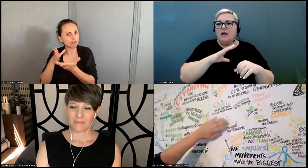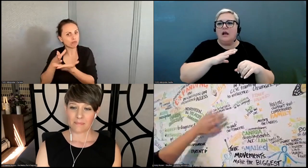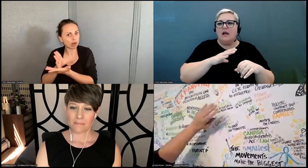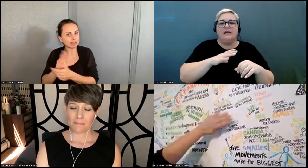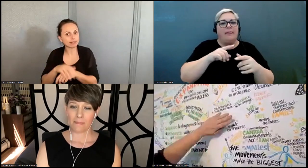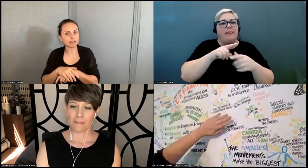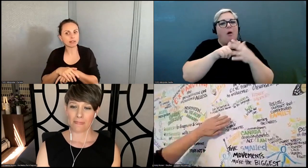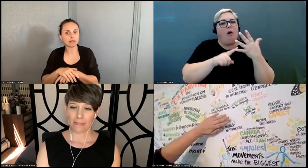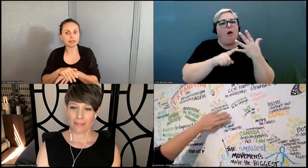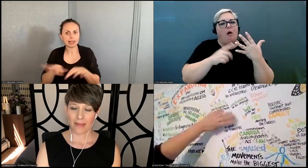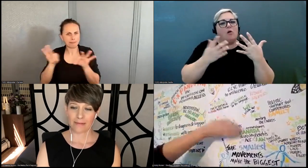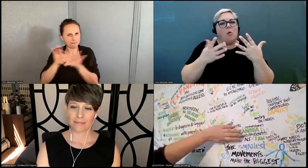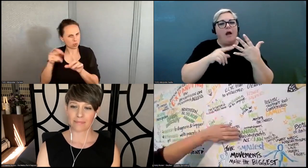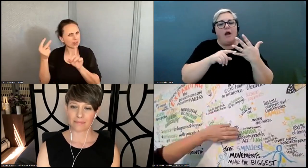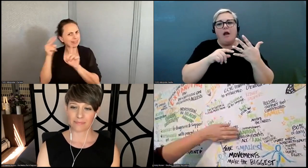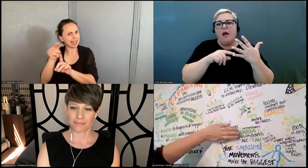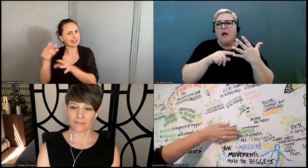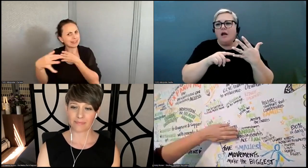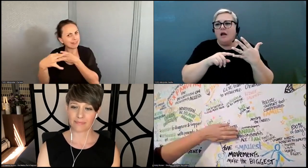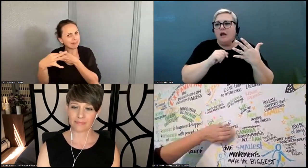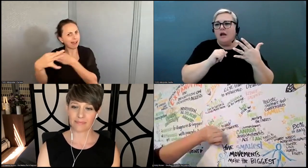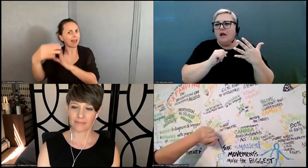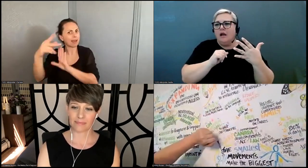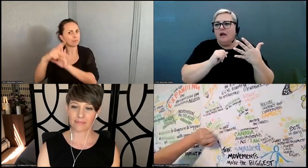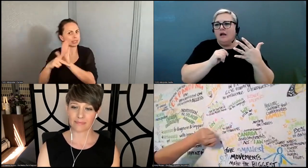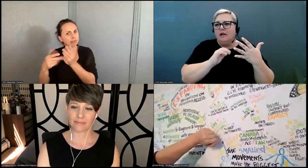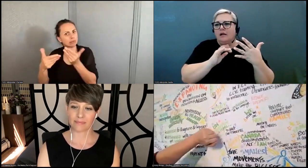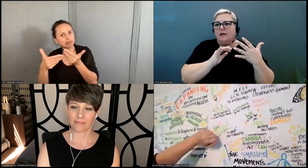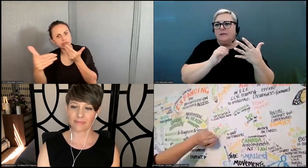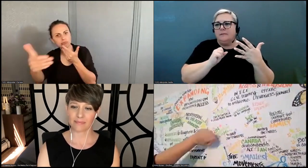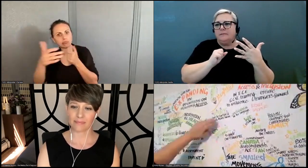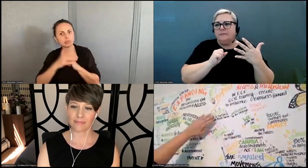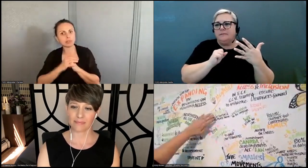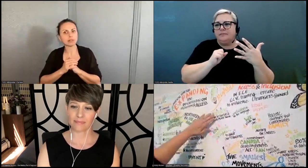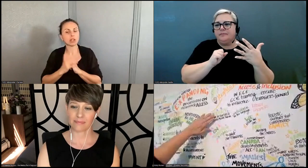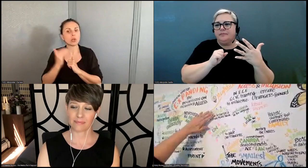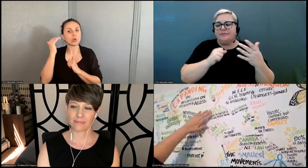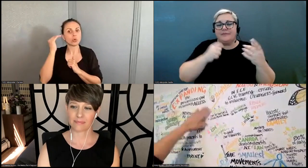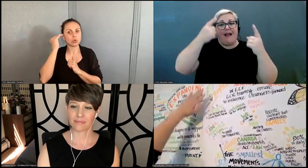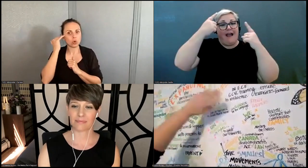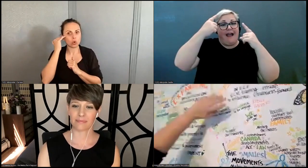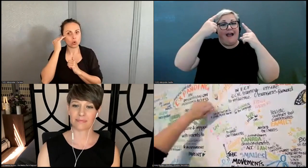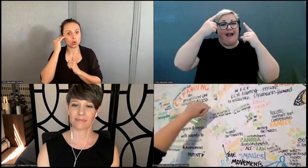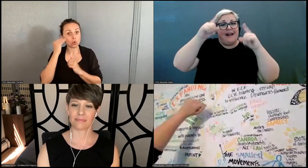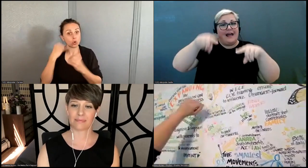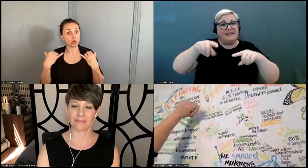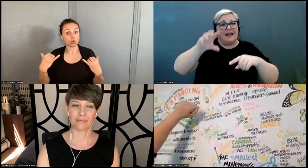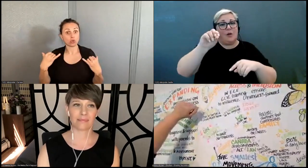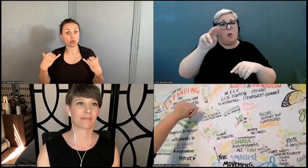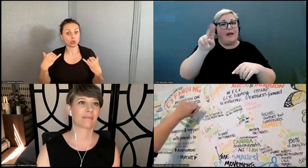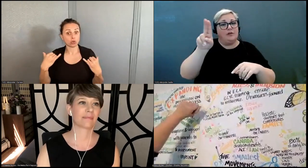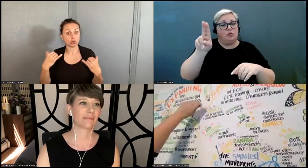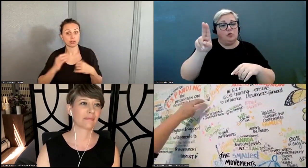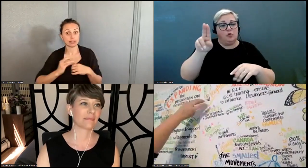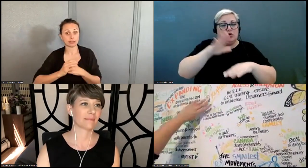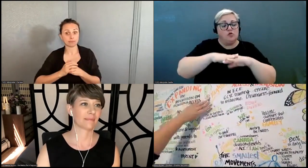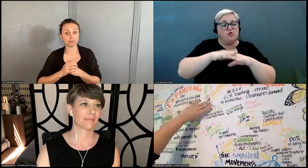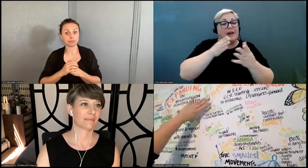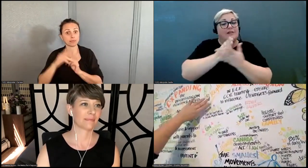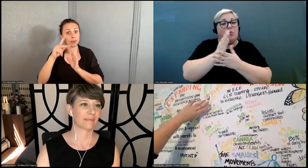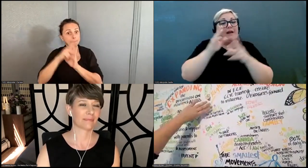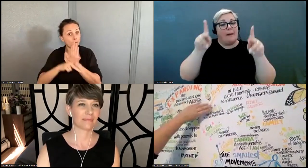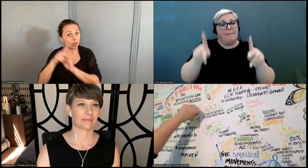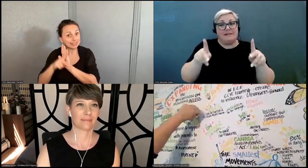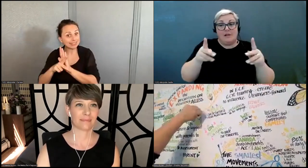as an important lens to guide principles forward. To know that currently policy